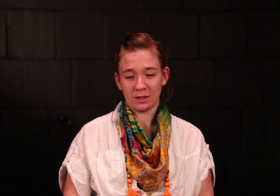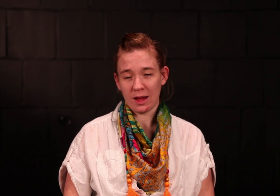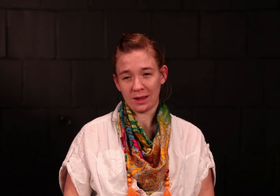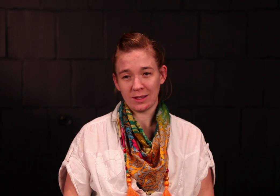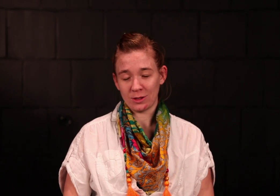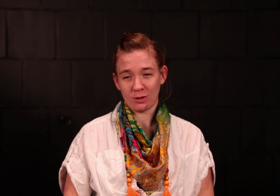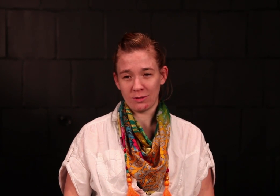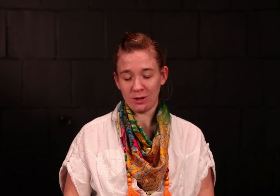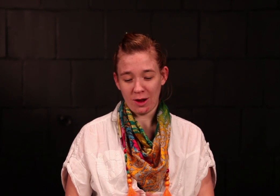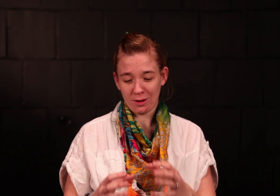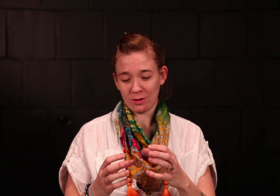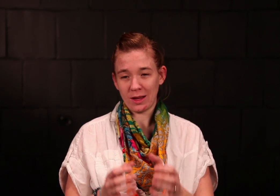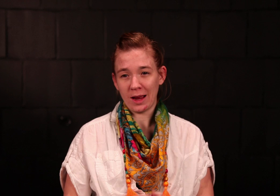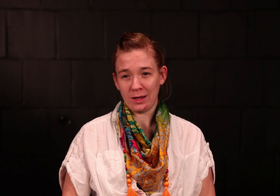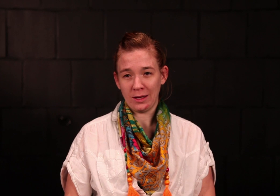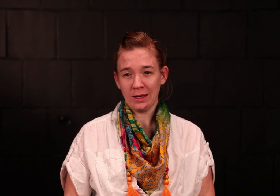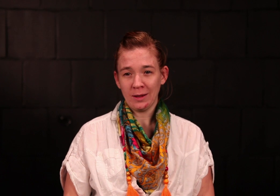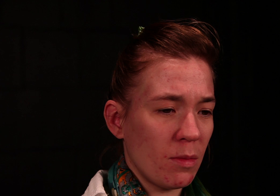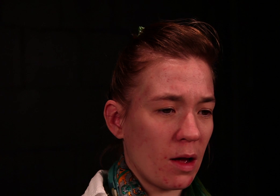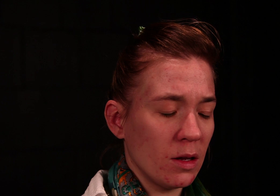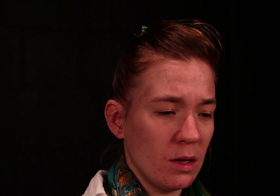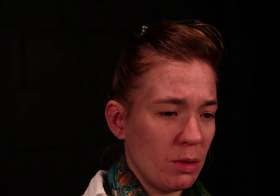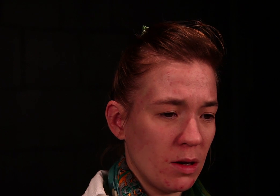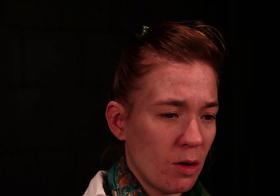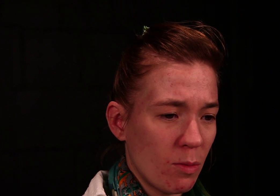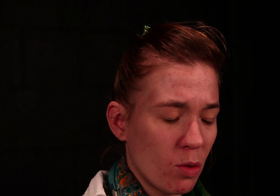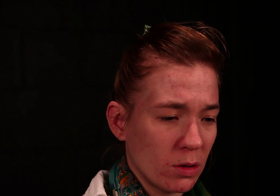I guess they're tiny. I couldn't have been no more than